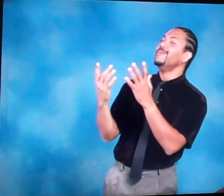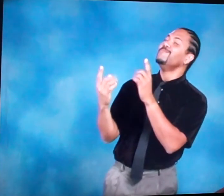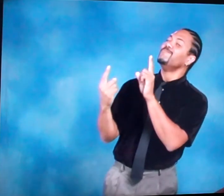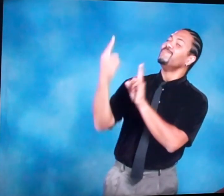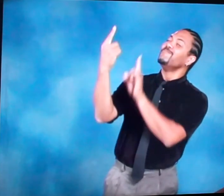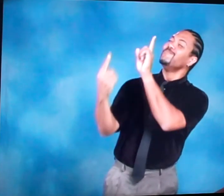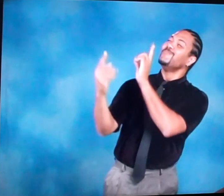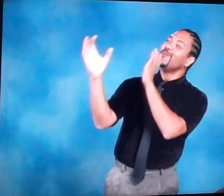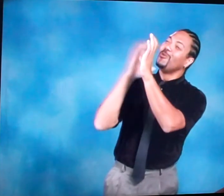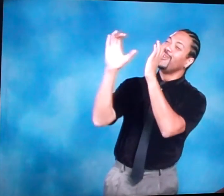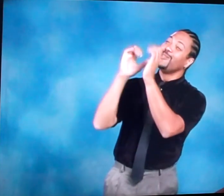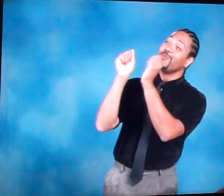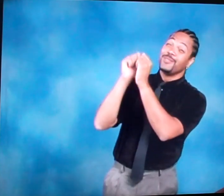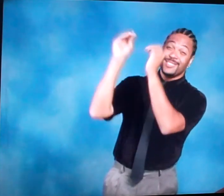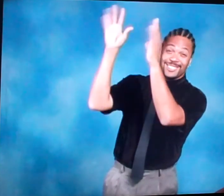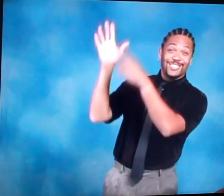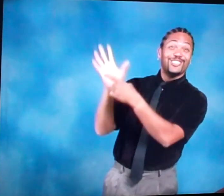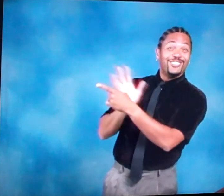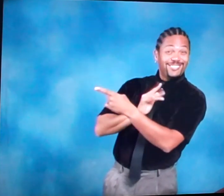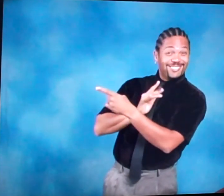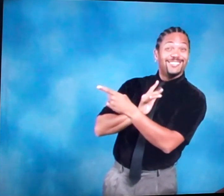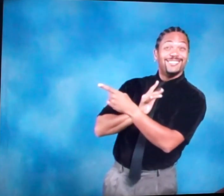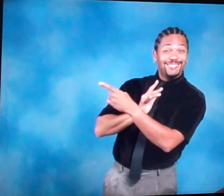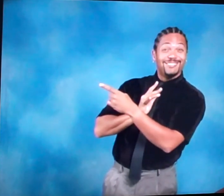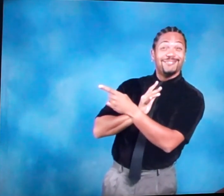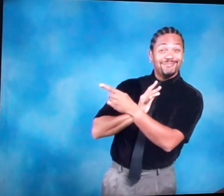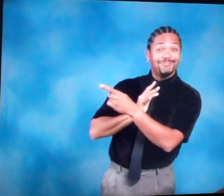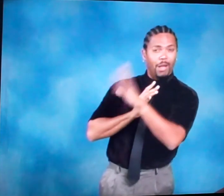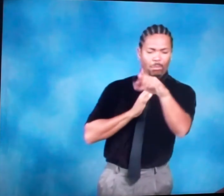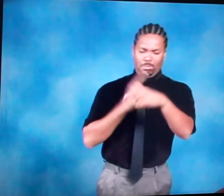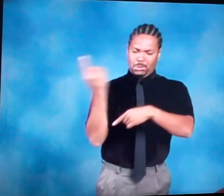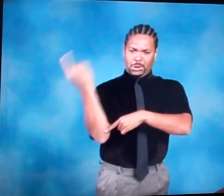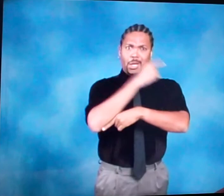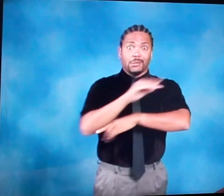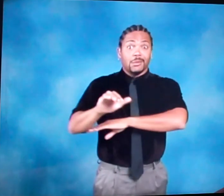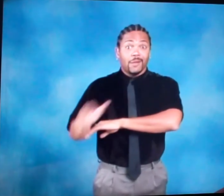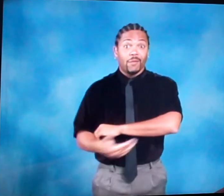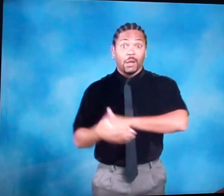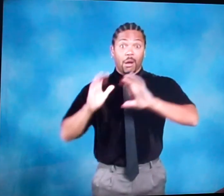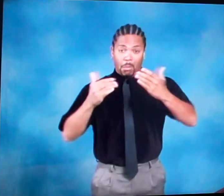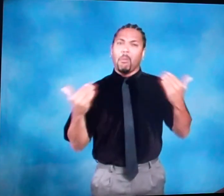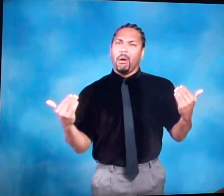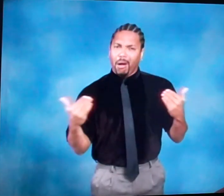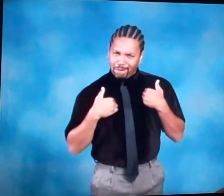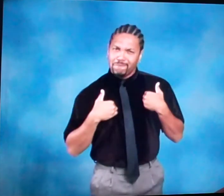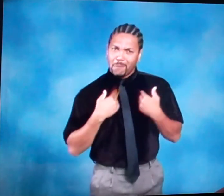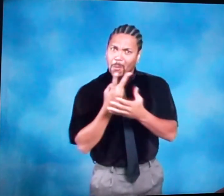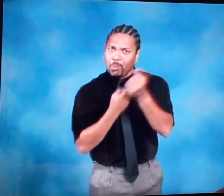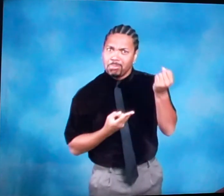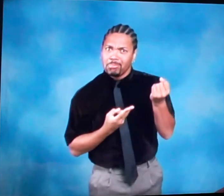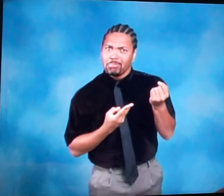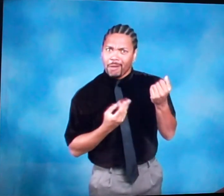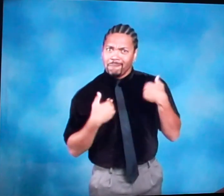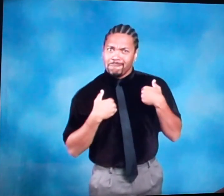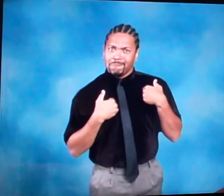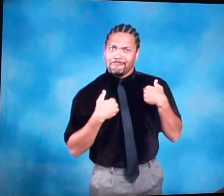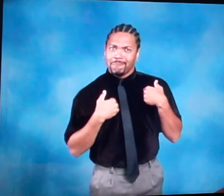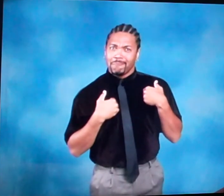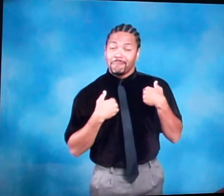and we've got so many opportunities, so many great opportunities because of the small class sizes. It's